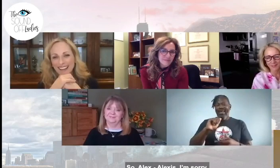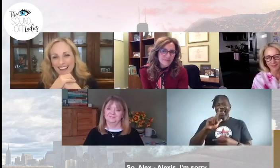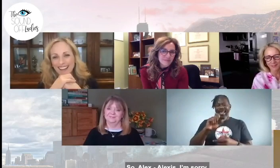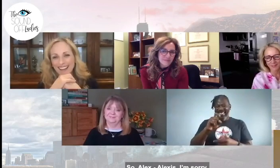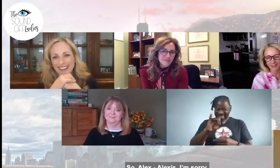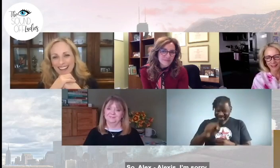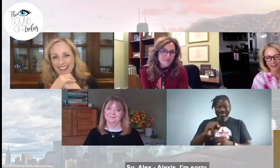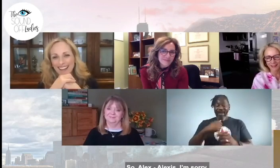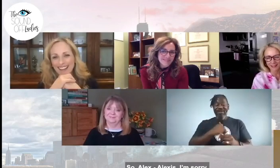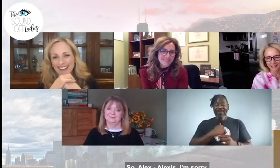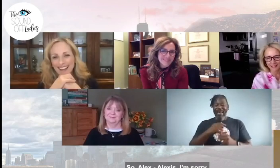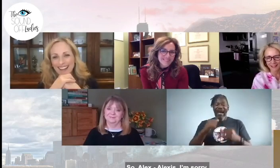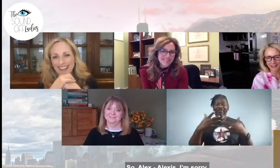sorry.